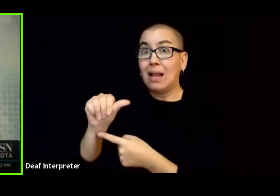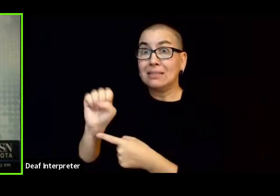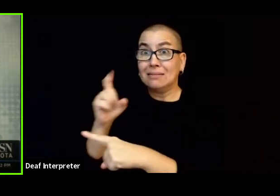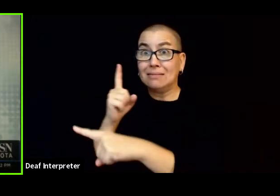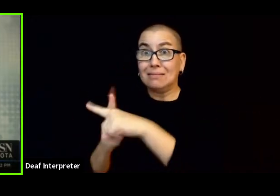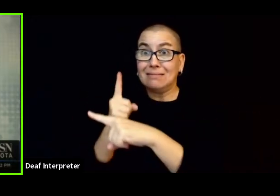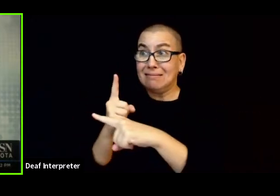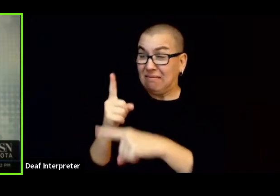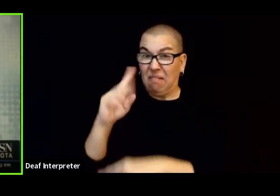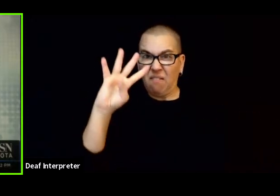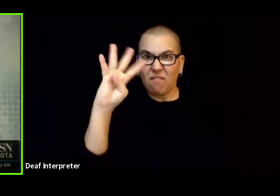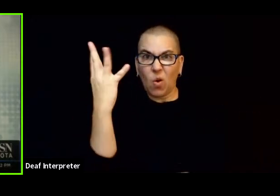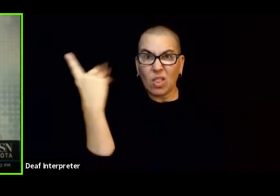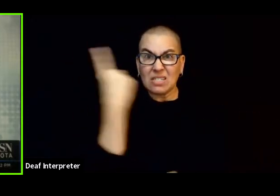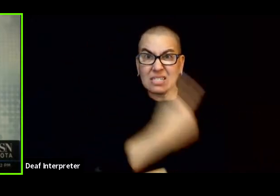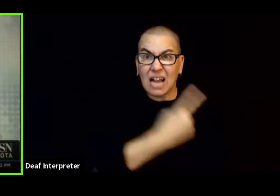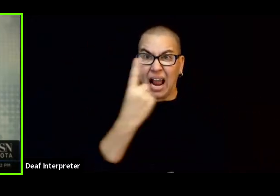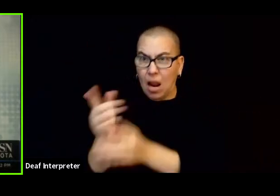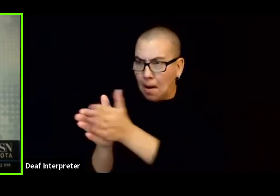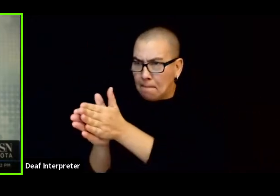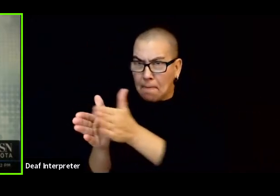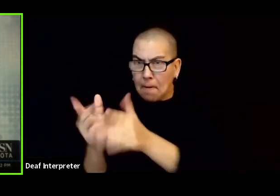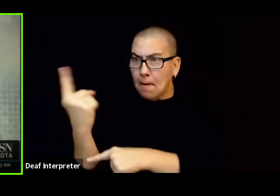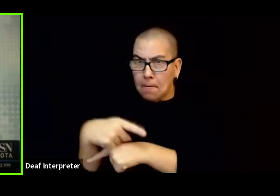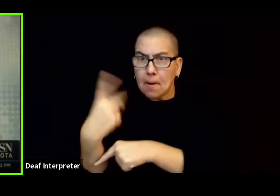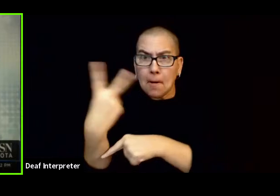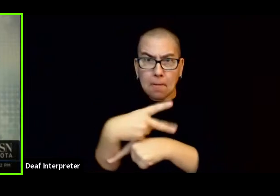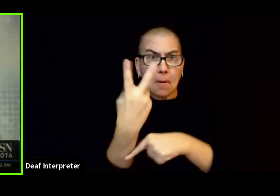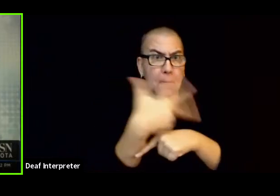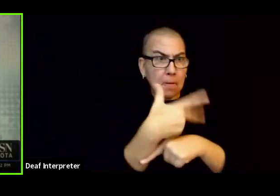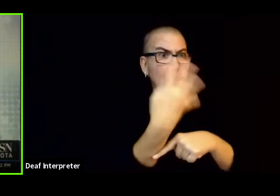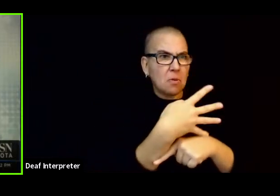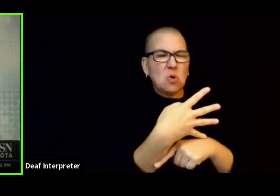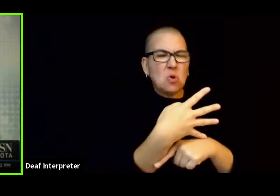cases. We received results on